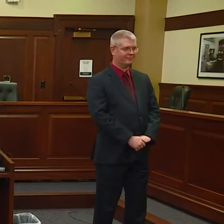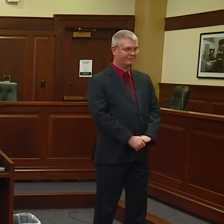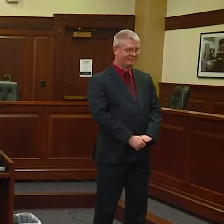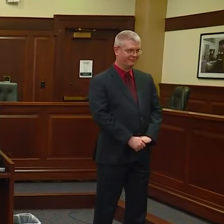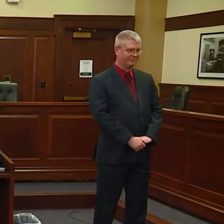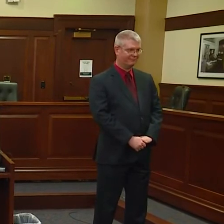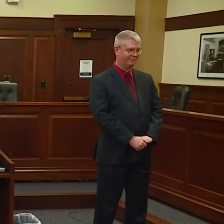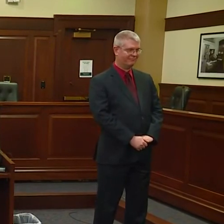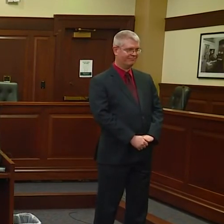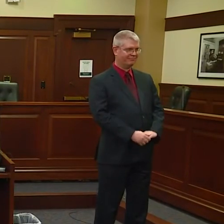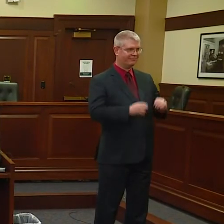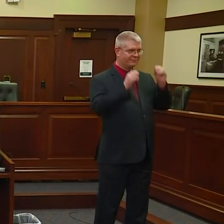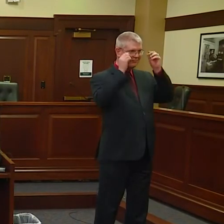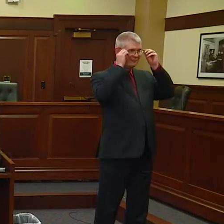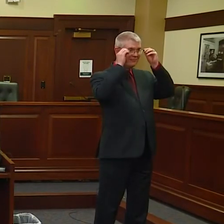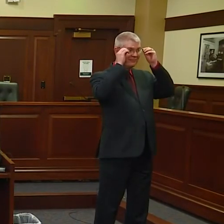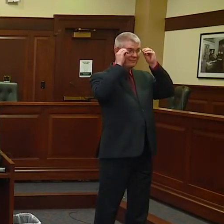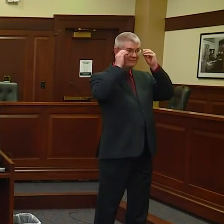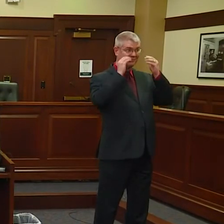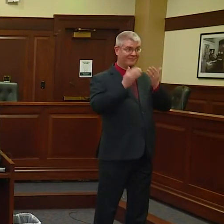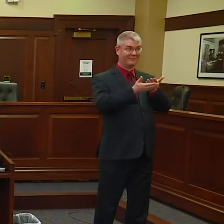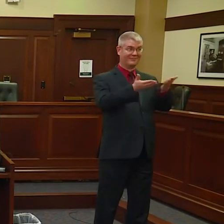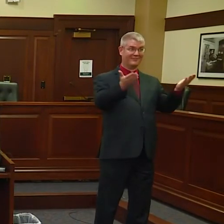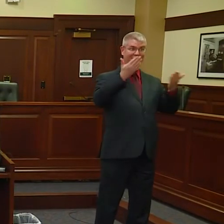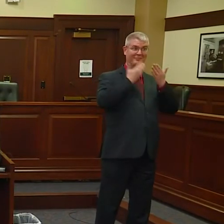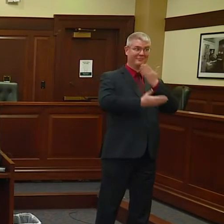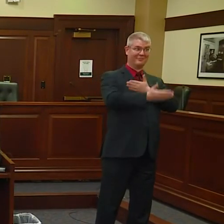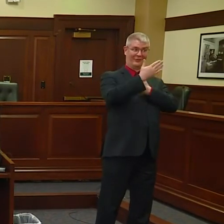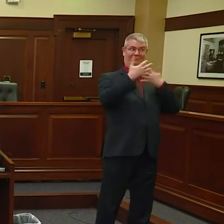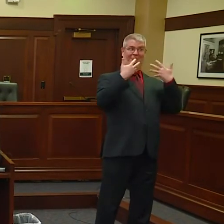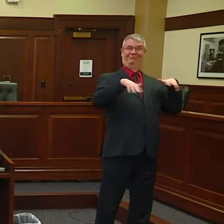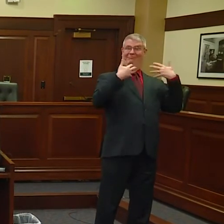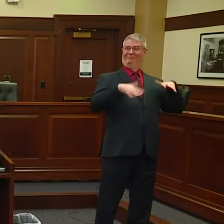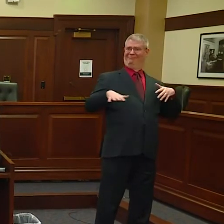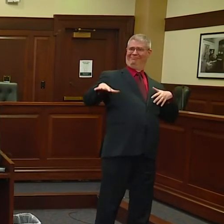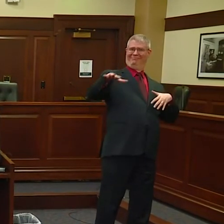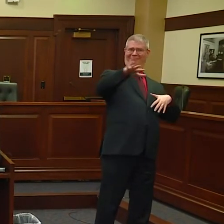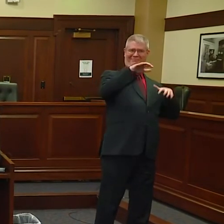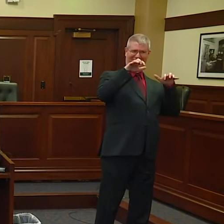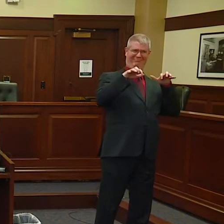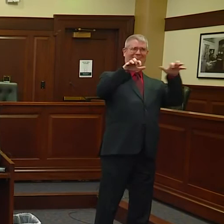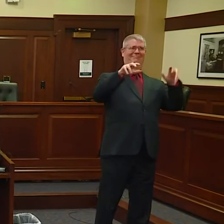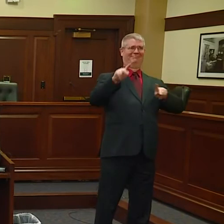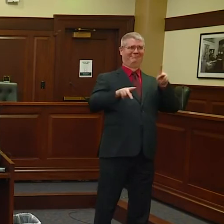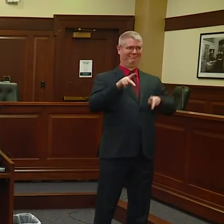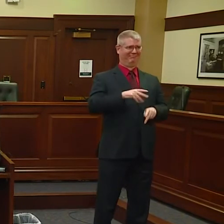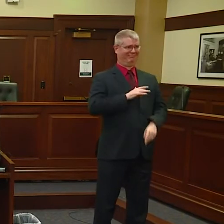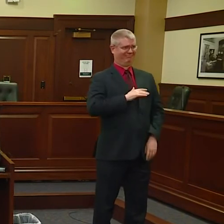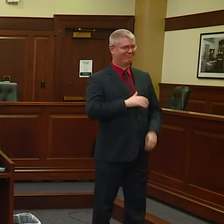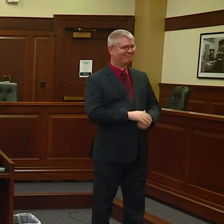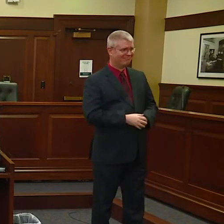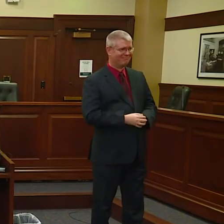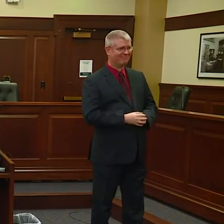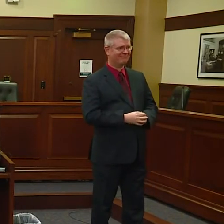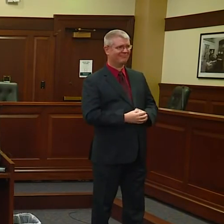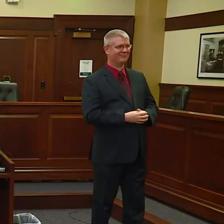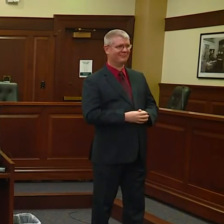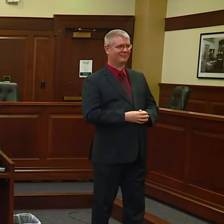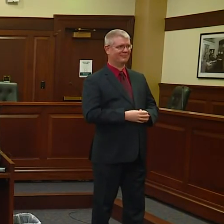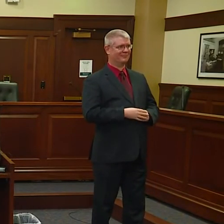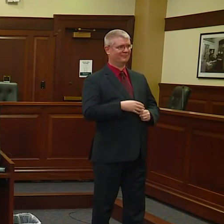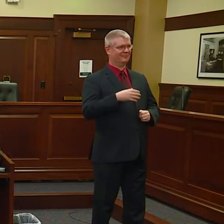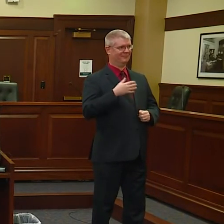Well, thank you all for joining us today. It just seems like yesterday, but this is our 29th press conference